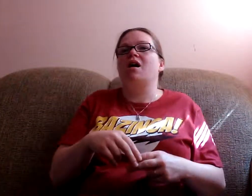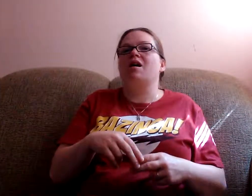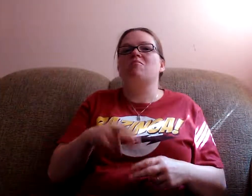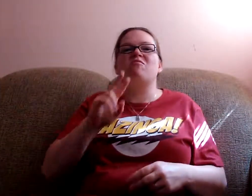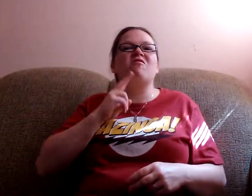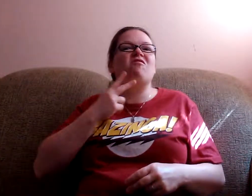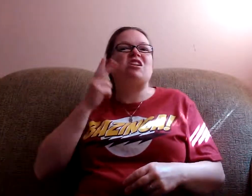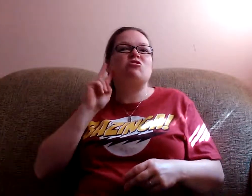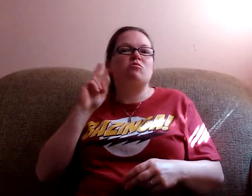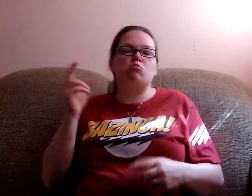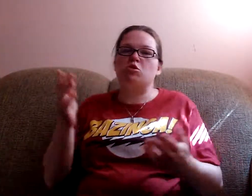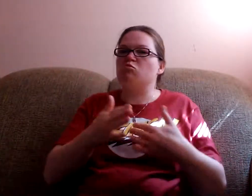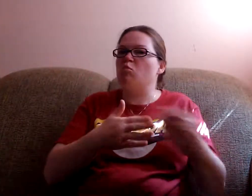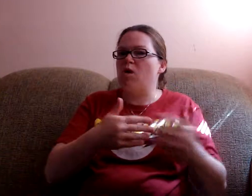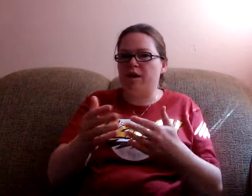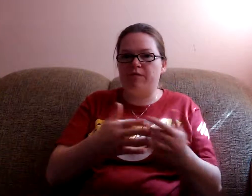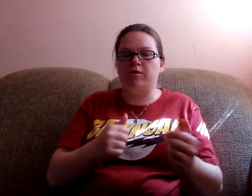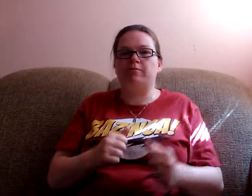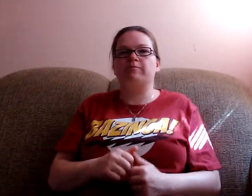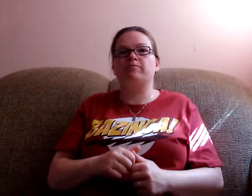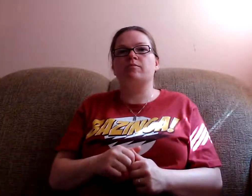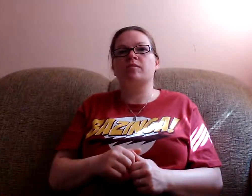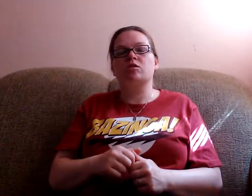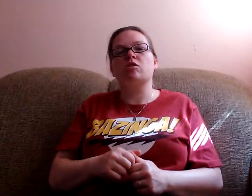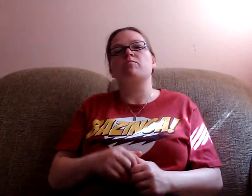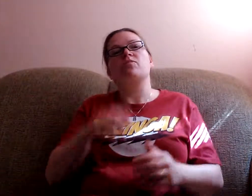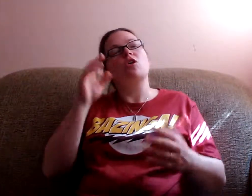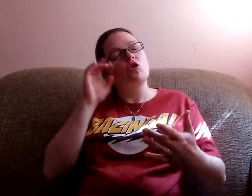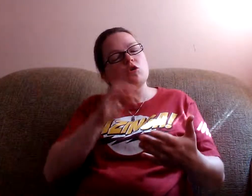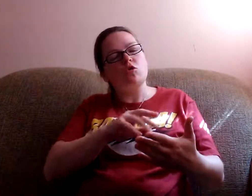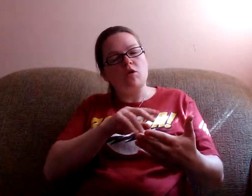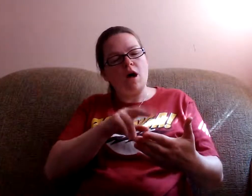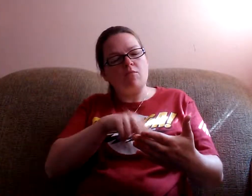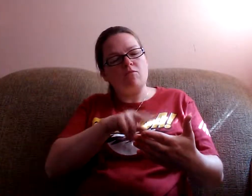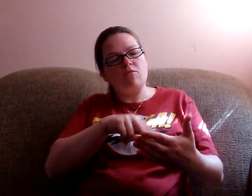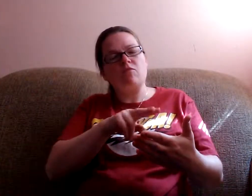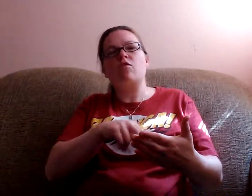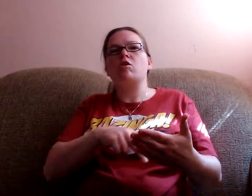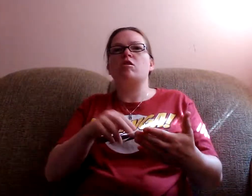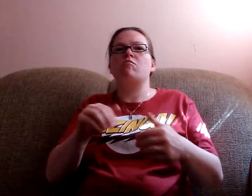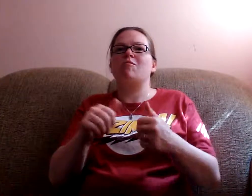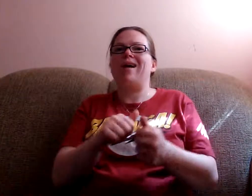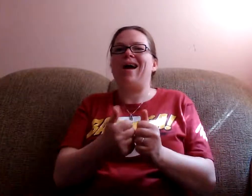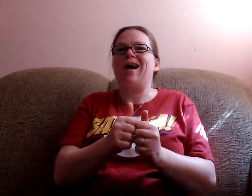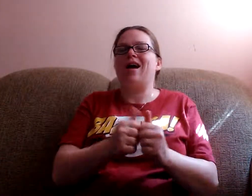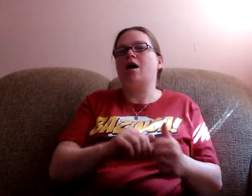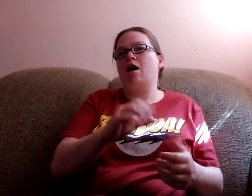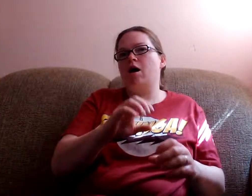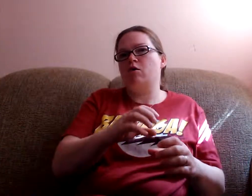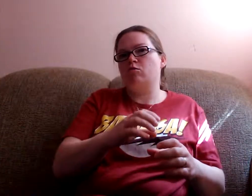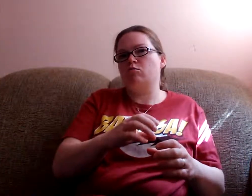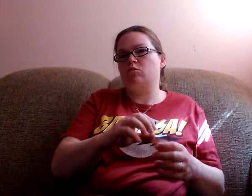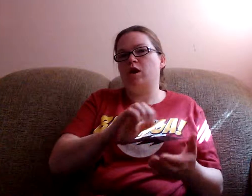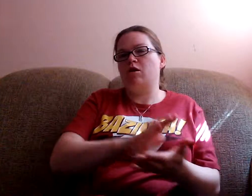cooking instructions for the rice. And at the last minute, when the rice is almost done, you put in about a cup of that